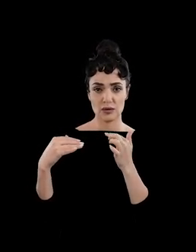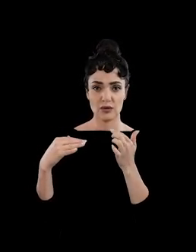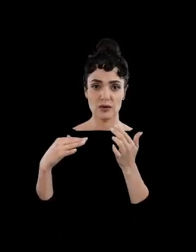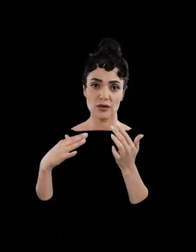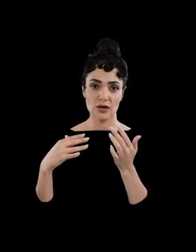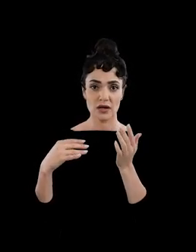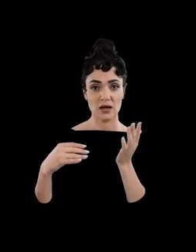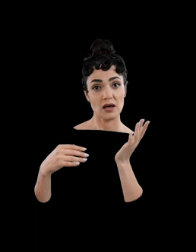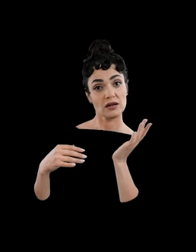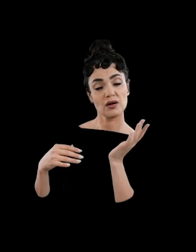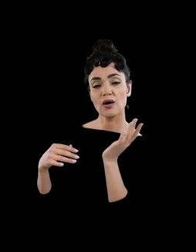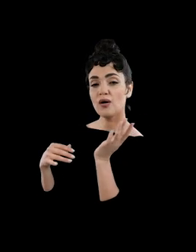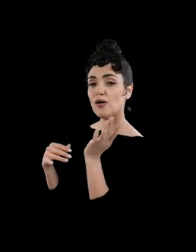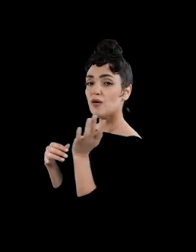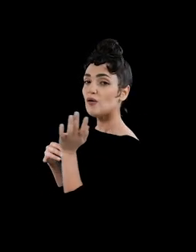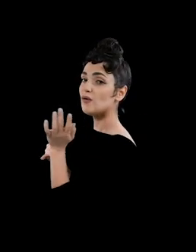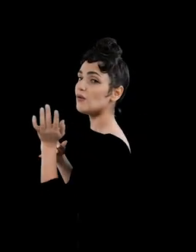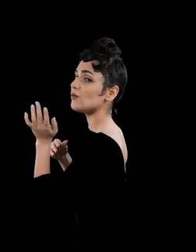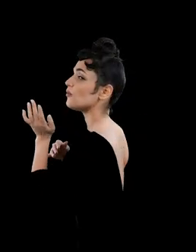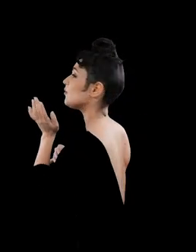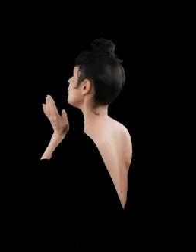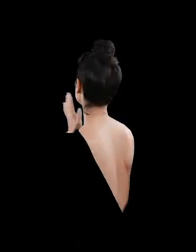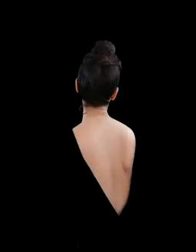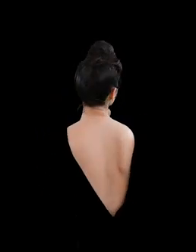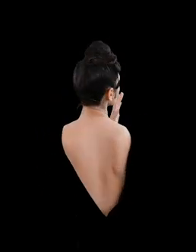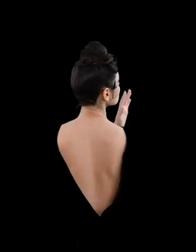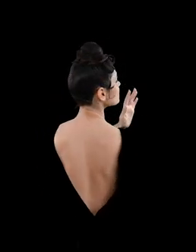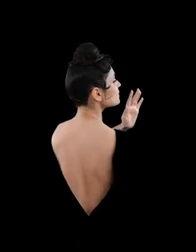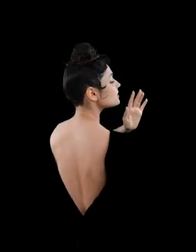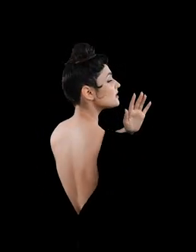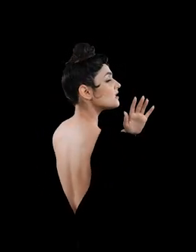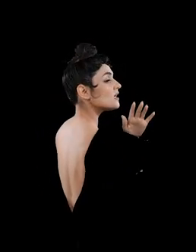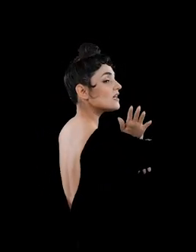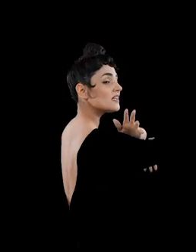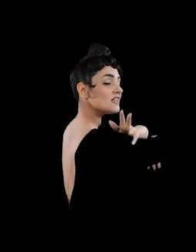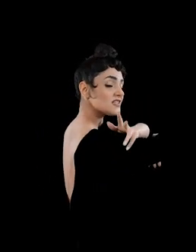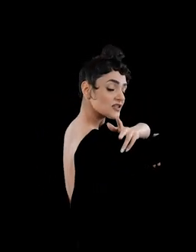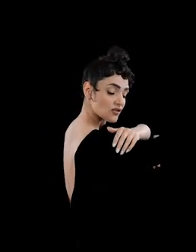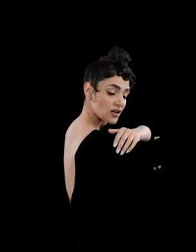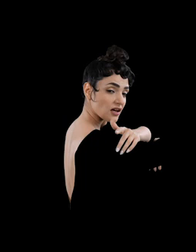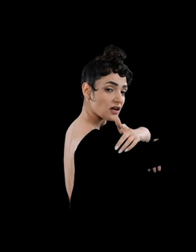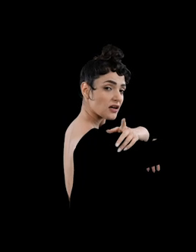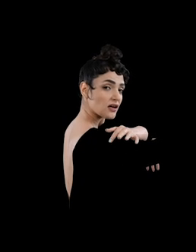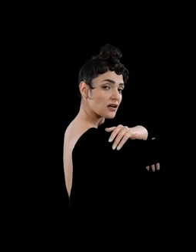And no one is around